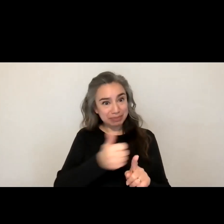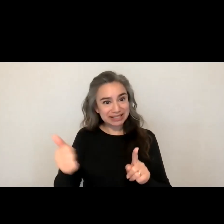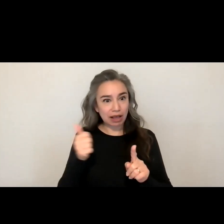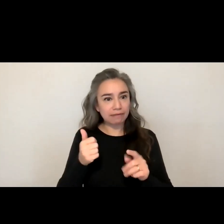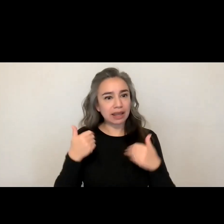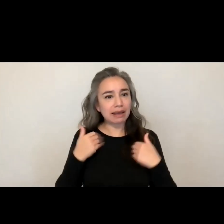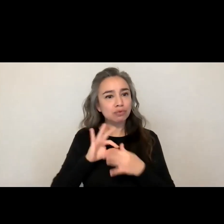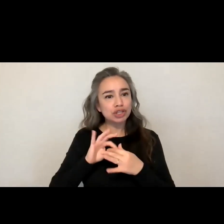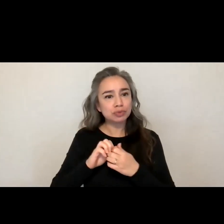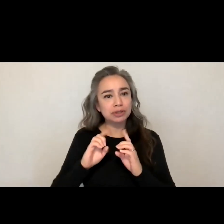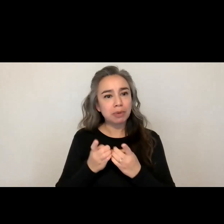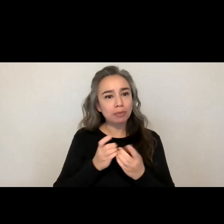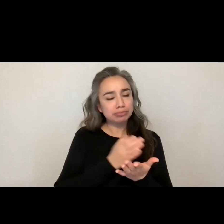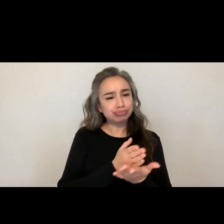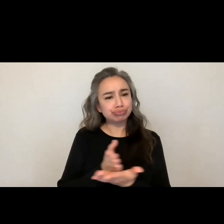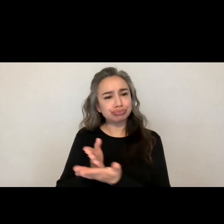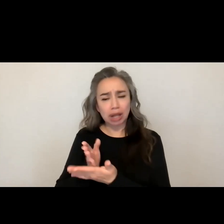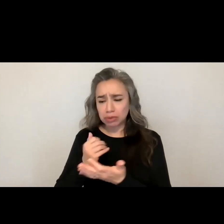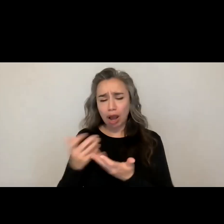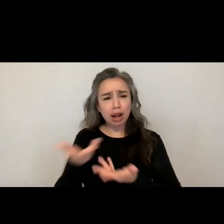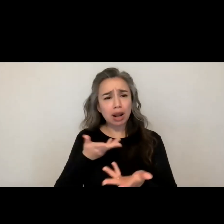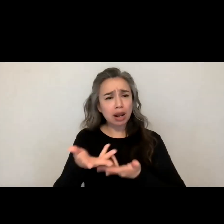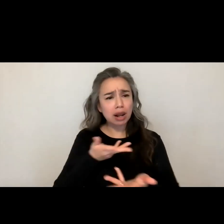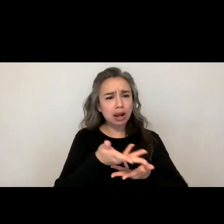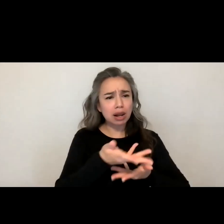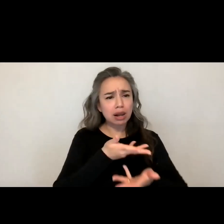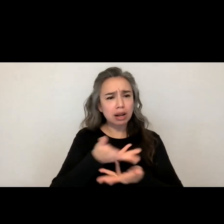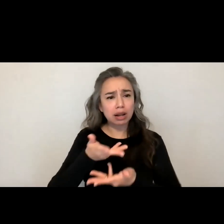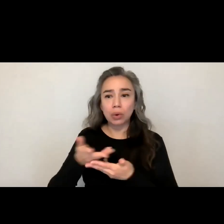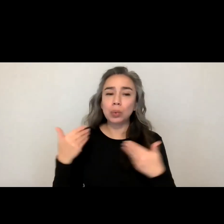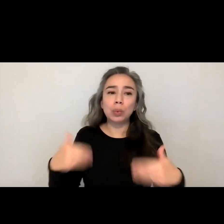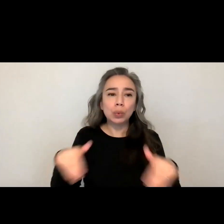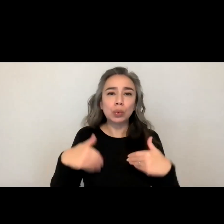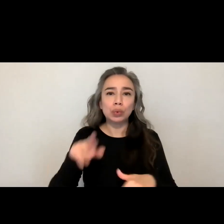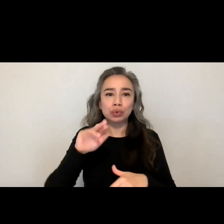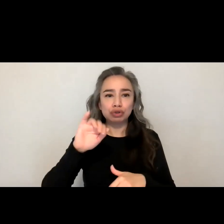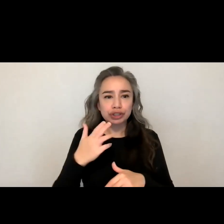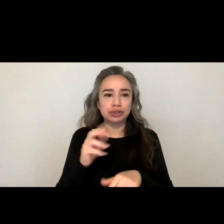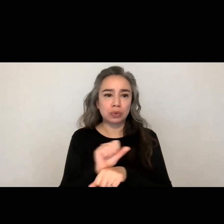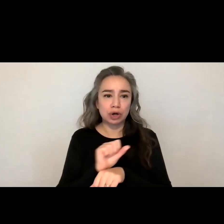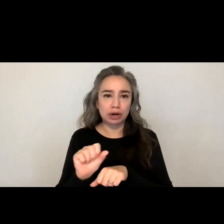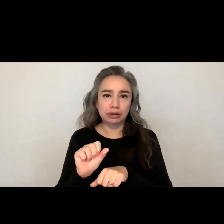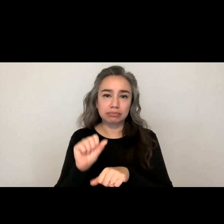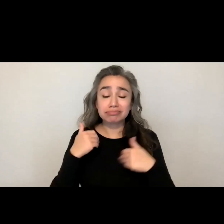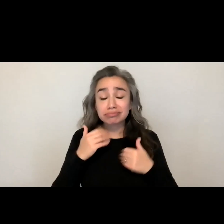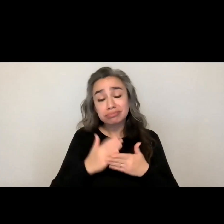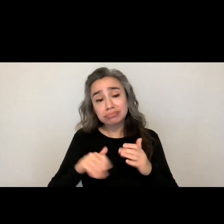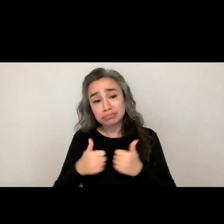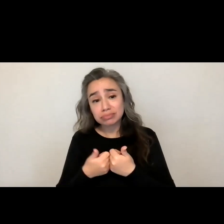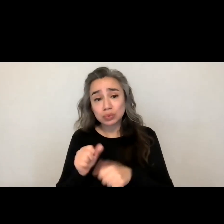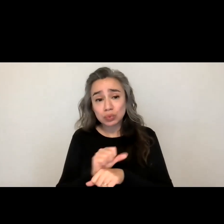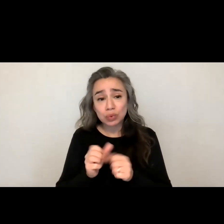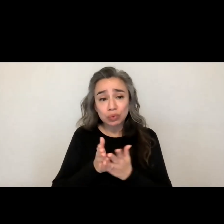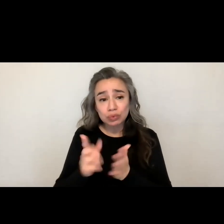departments, I think yields rich work. And certainly there are, challenges that you have to work through sometimes, but the conversations are